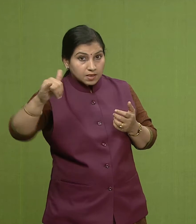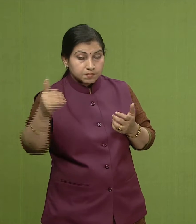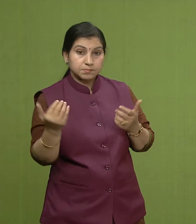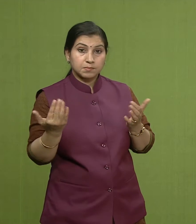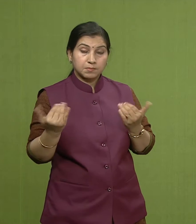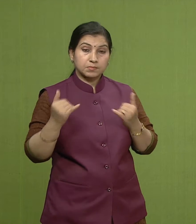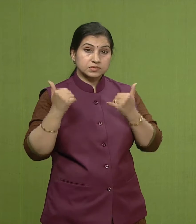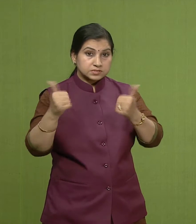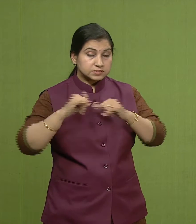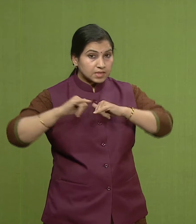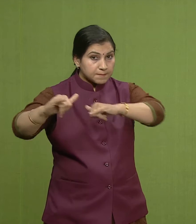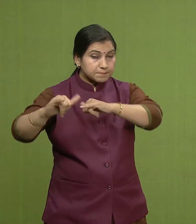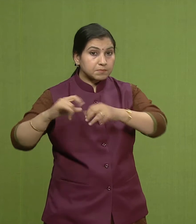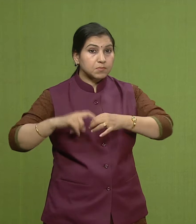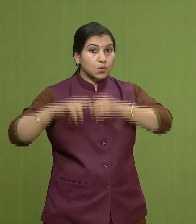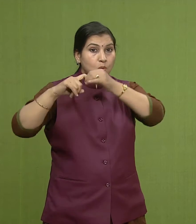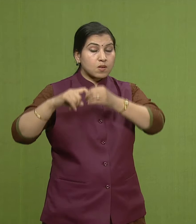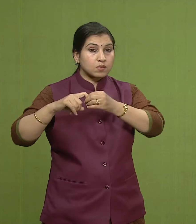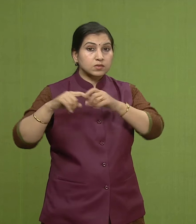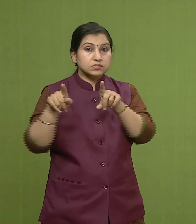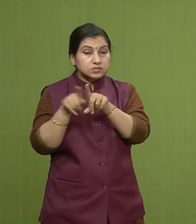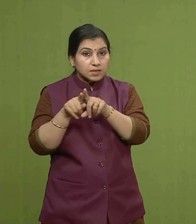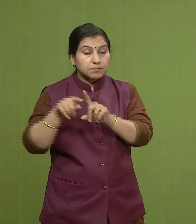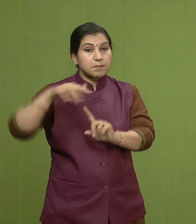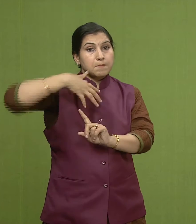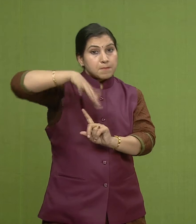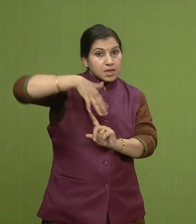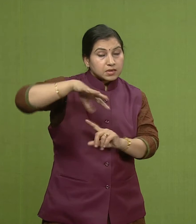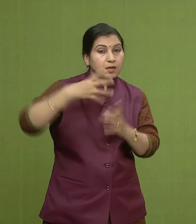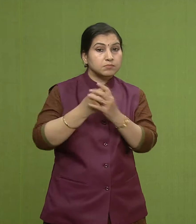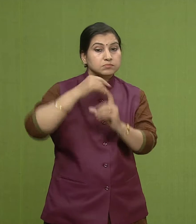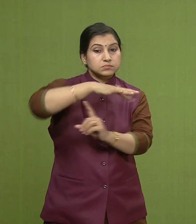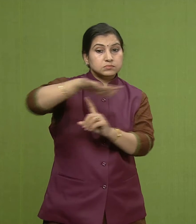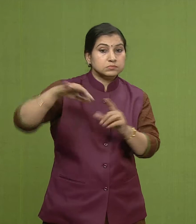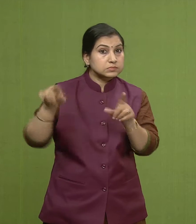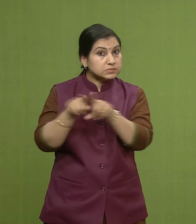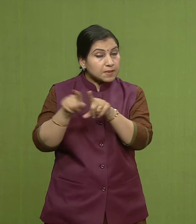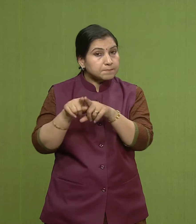and qualifications, background, or social status.